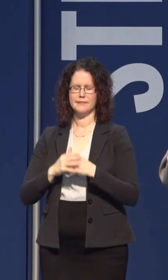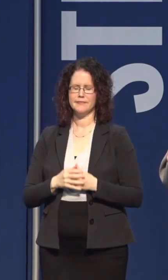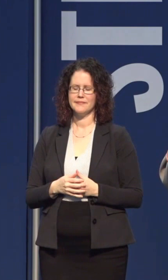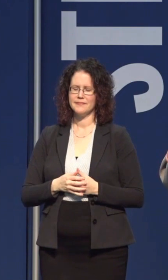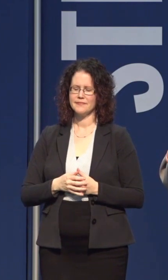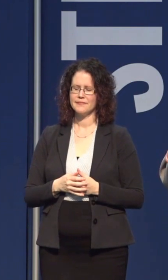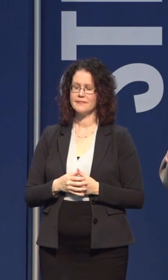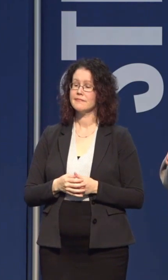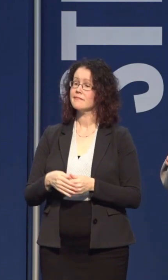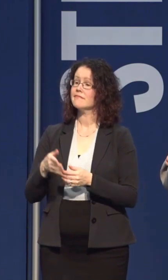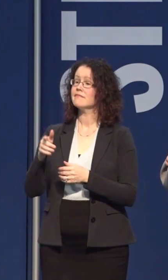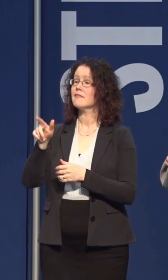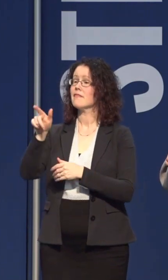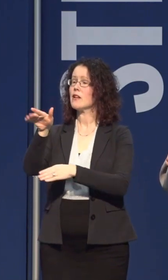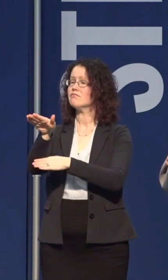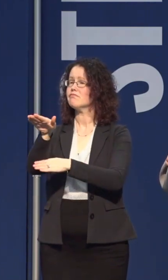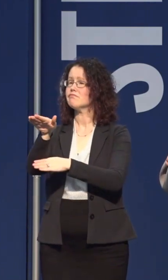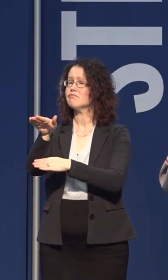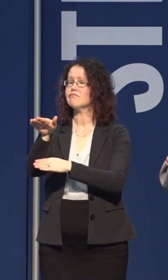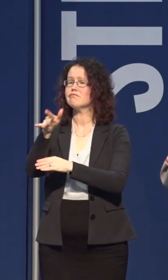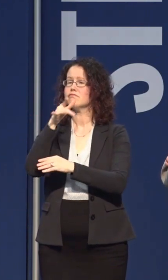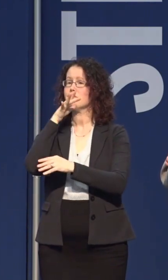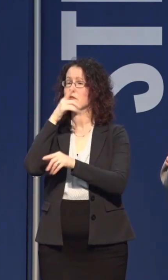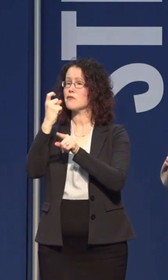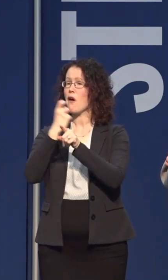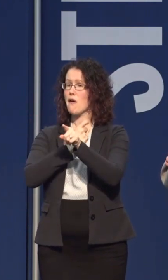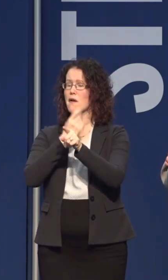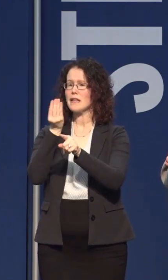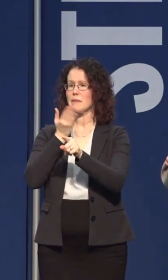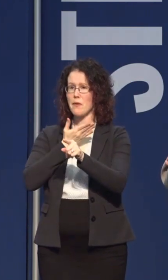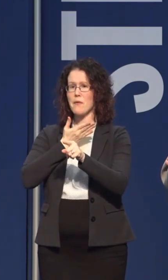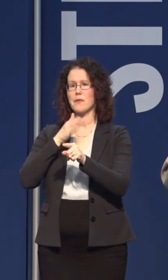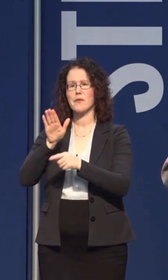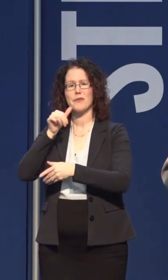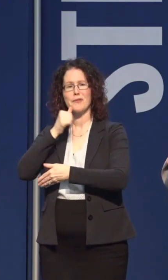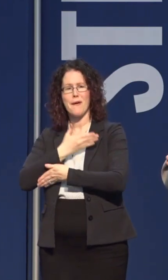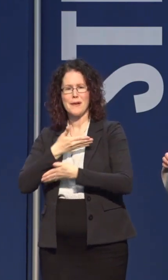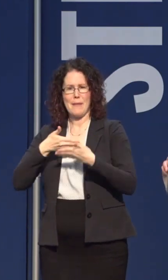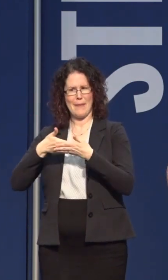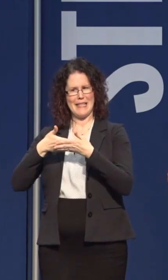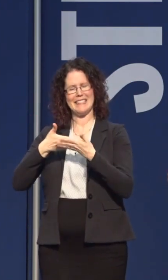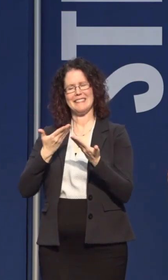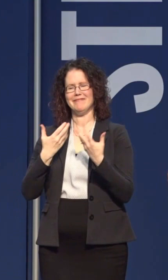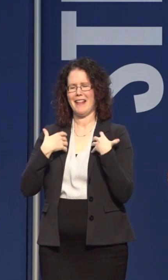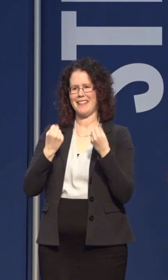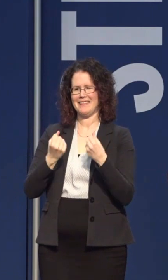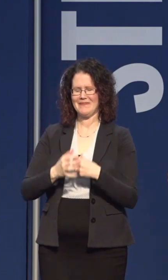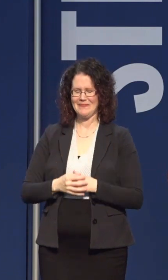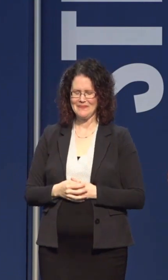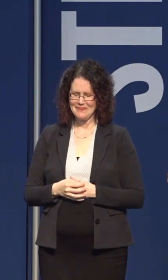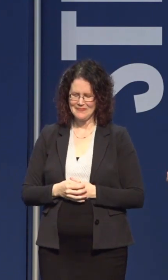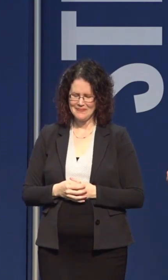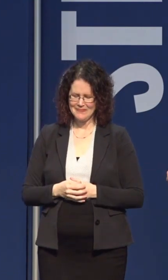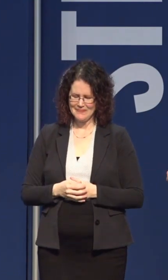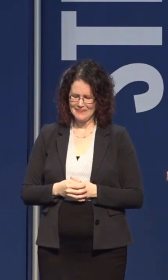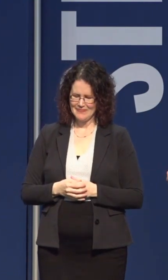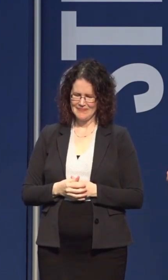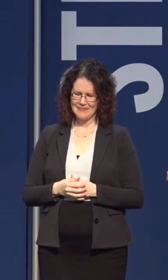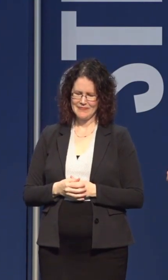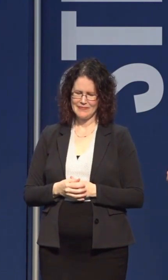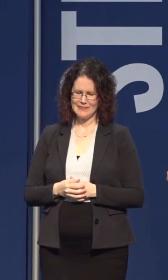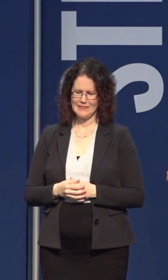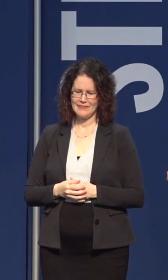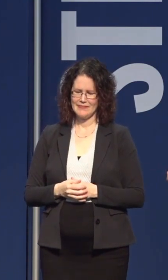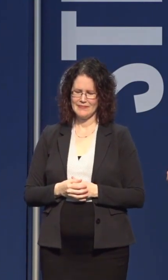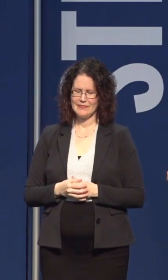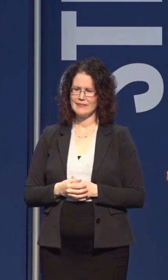day received a call from her mother that Sarah and her new baby daughter were doing just fine. So graduates, today as we celebrate the completion of